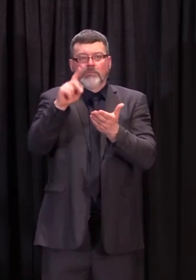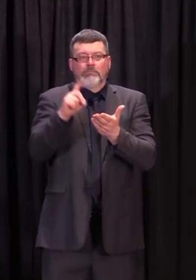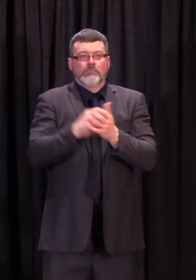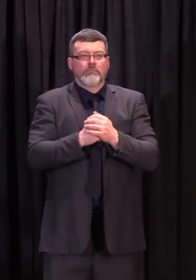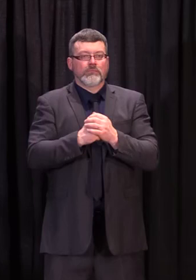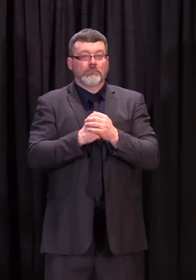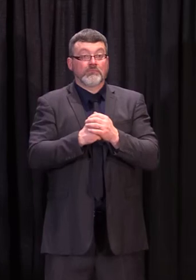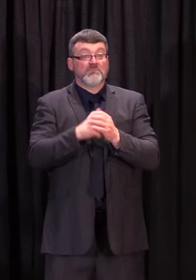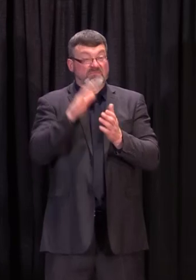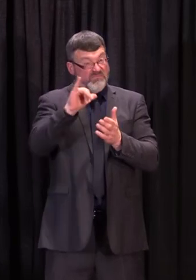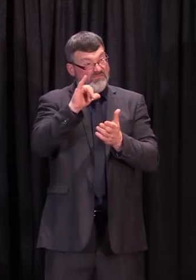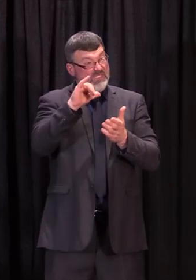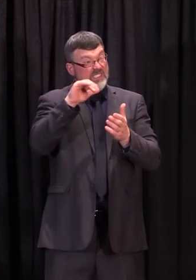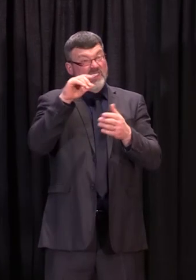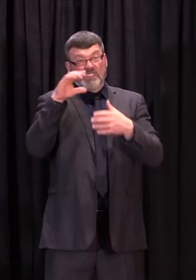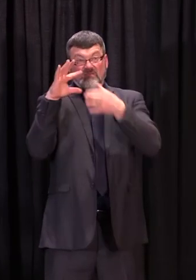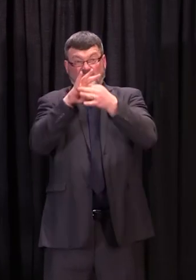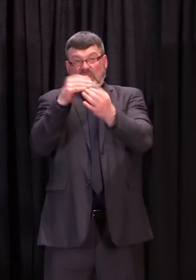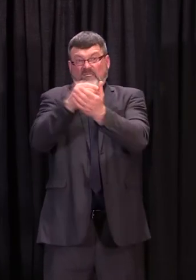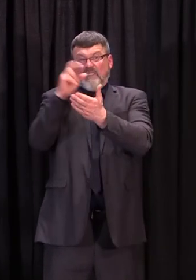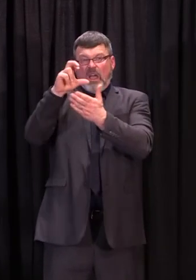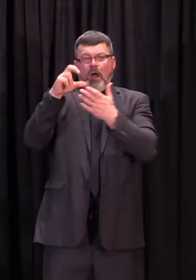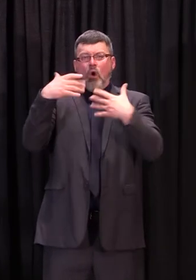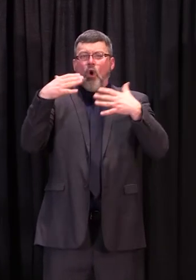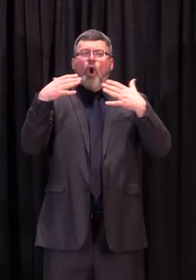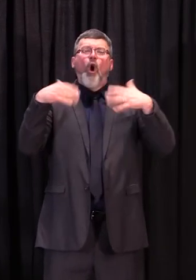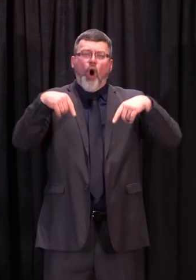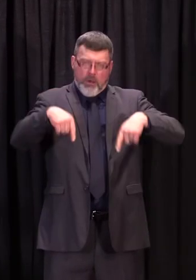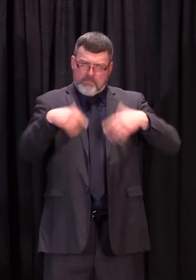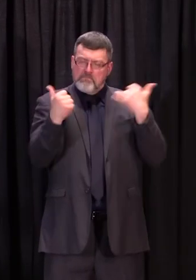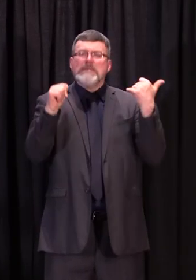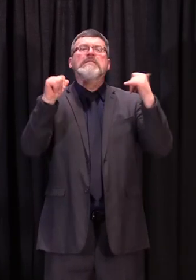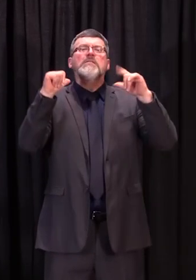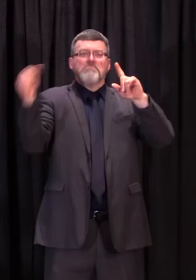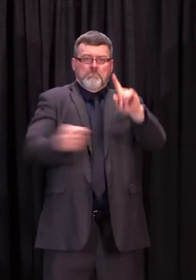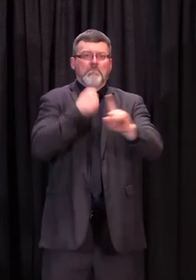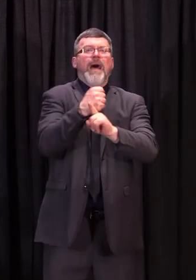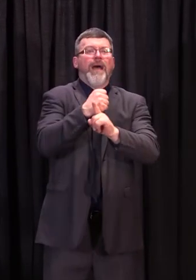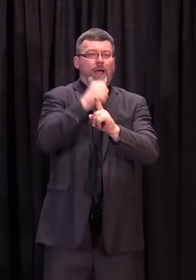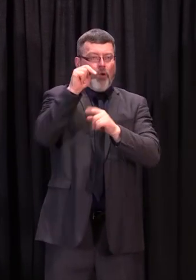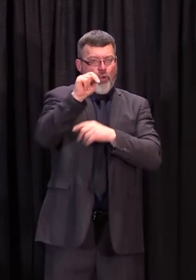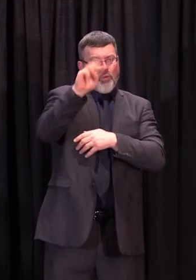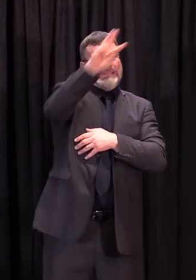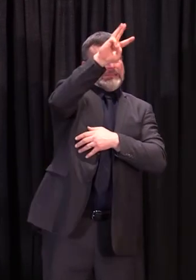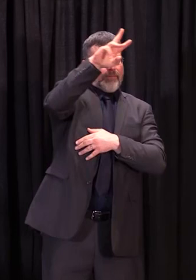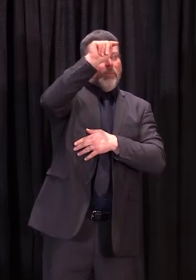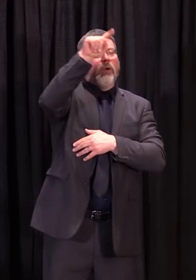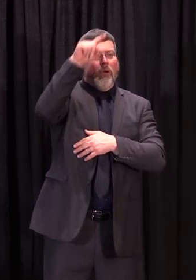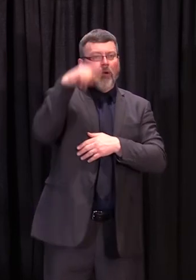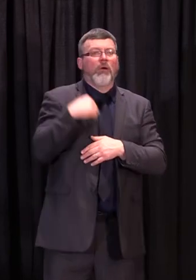Vermont. So let's give smaller communities the same access as bigger towns.